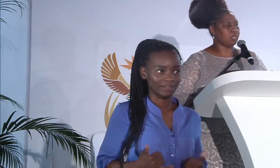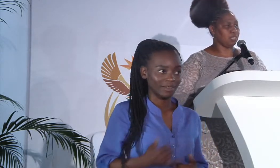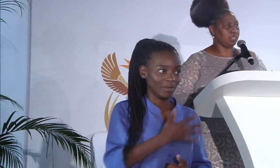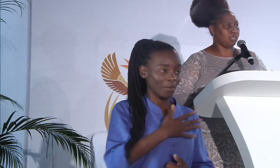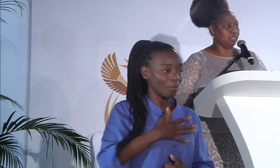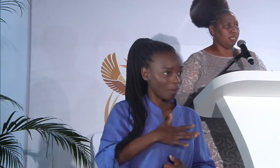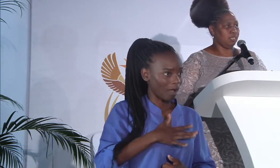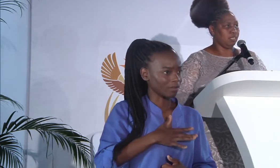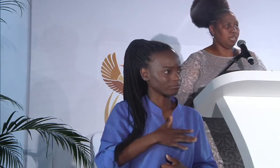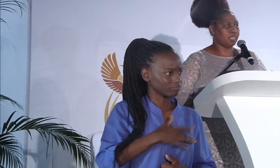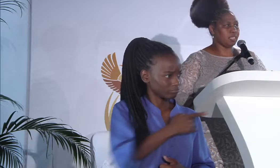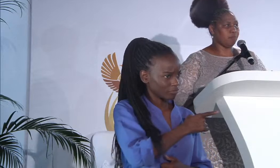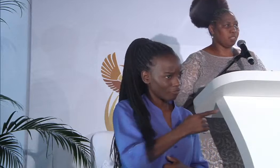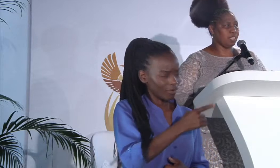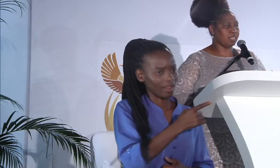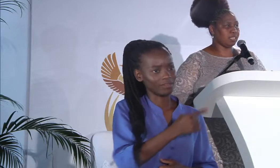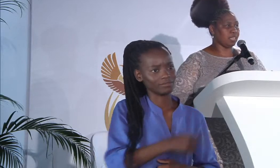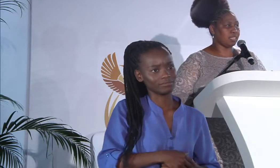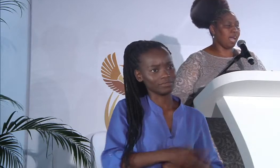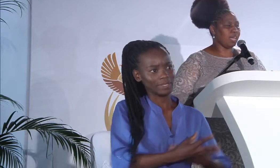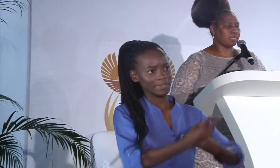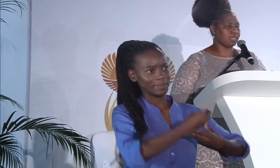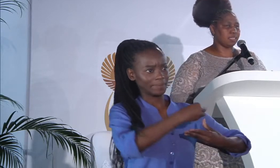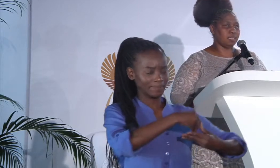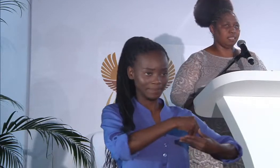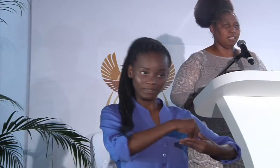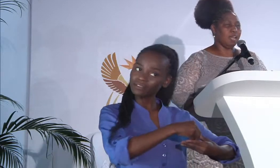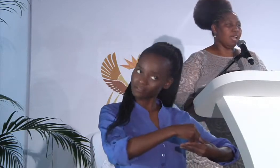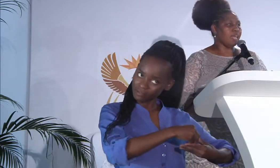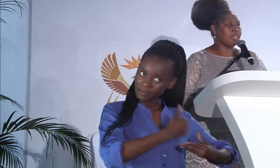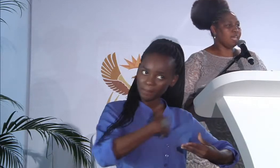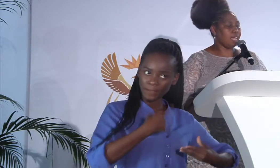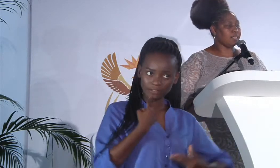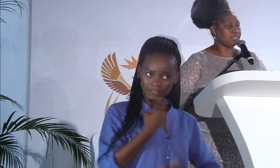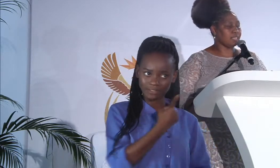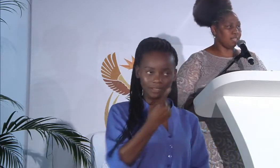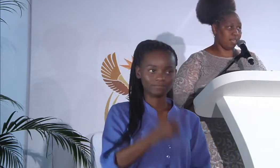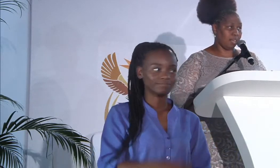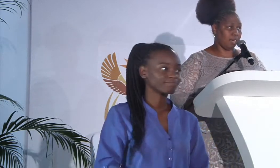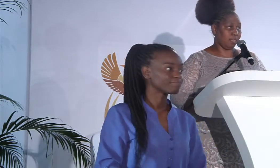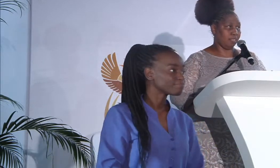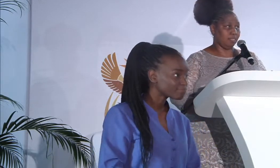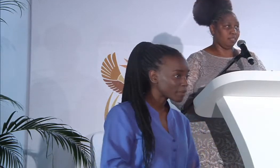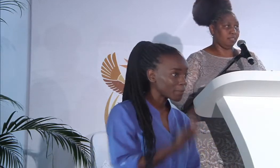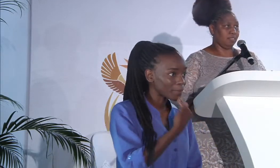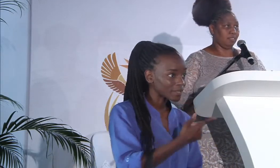counted as somebody that said, guys, here is Indlela.